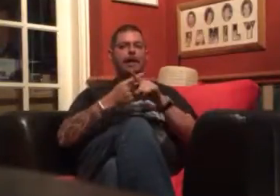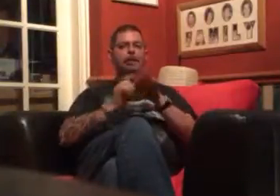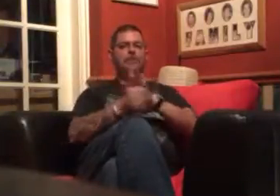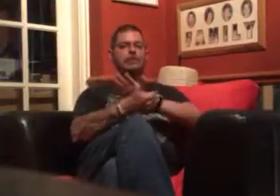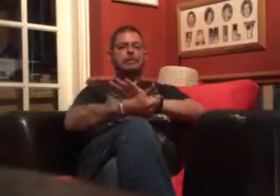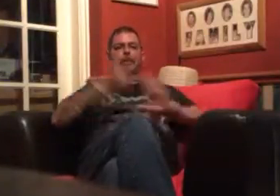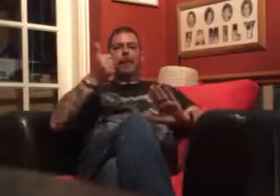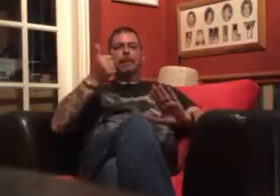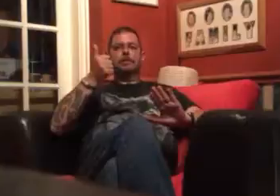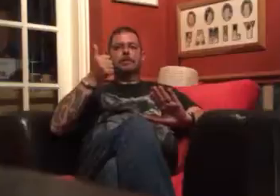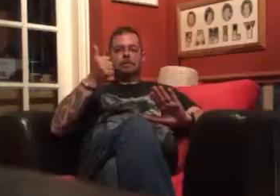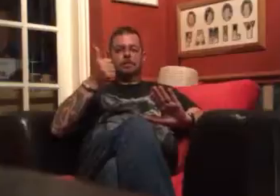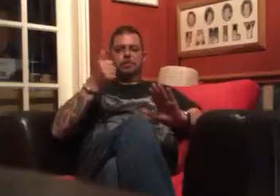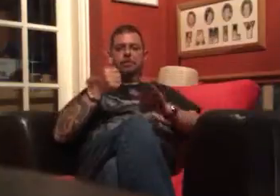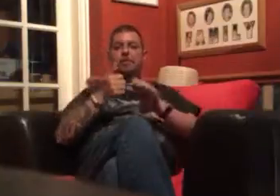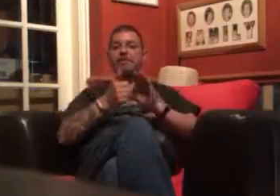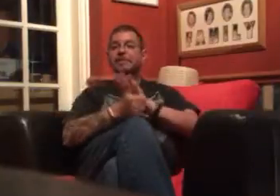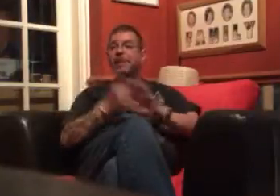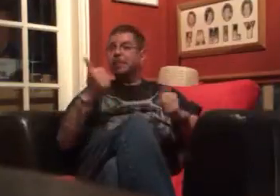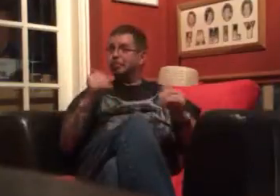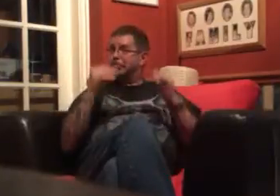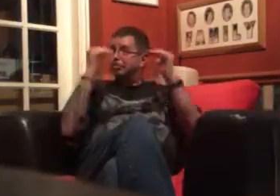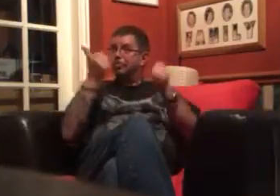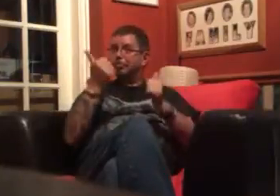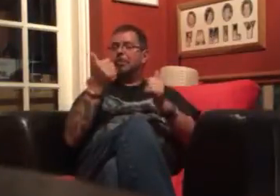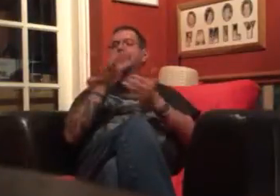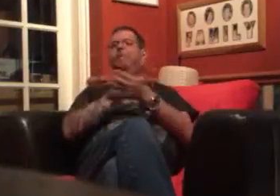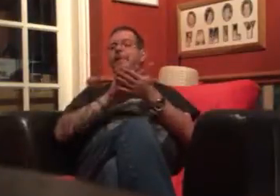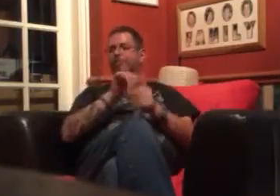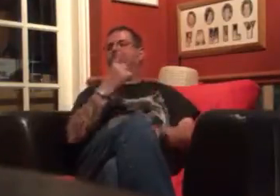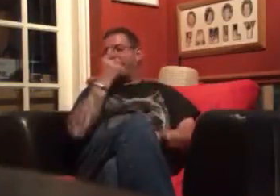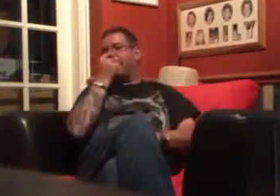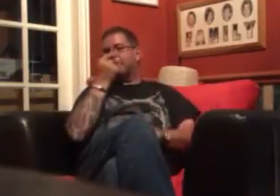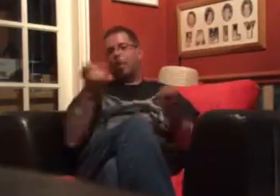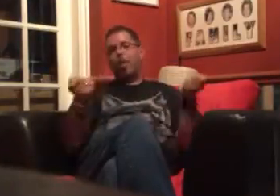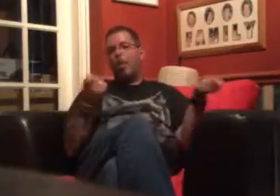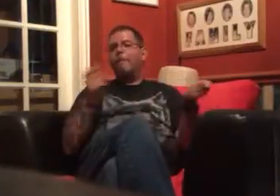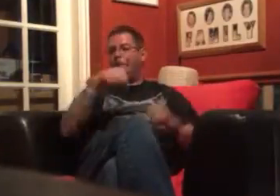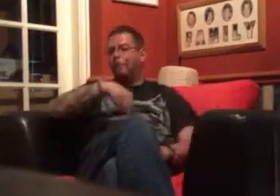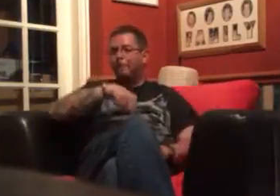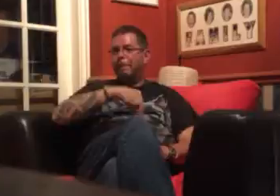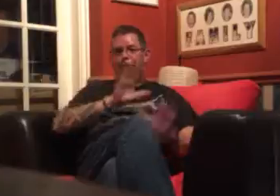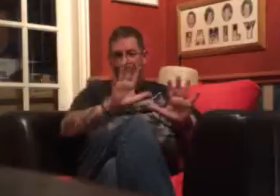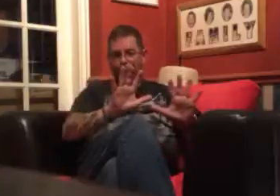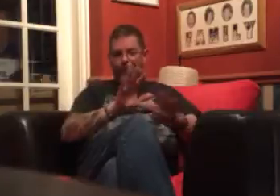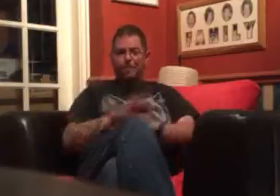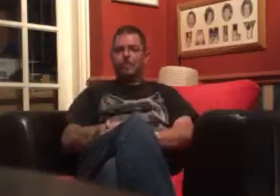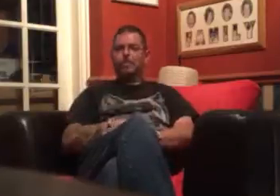But sometimes we'll check their English skills. If the skills are at university standard, it means obviously that they can possibly